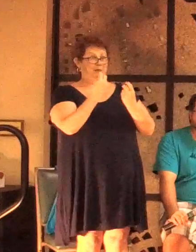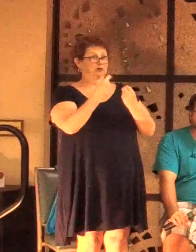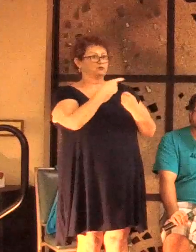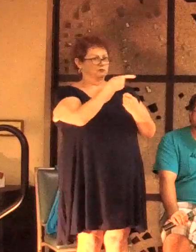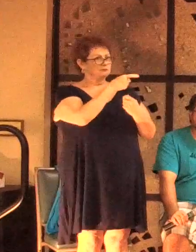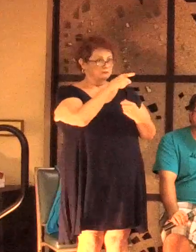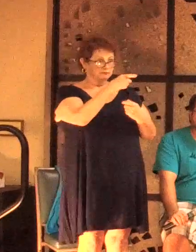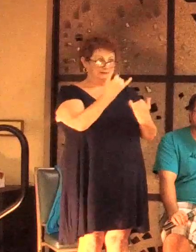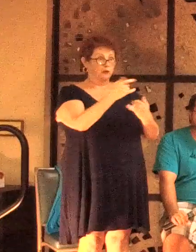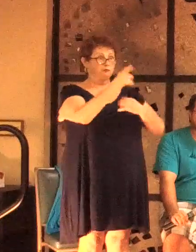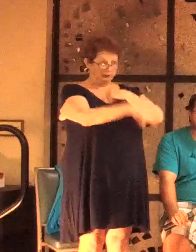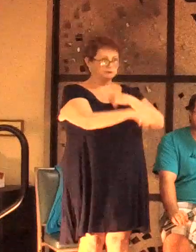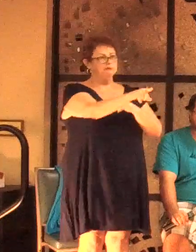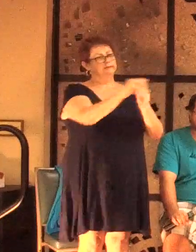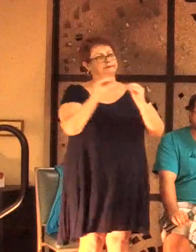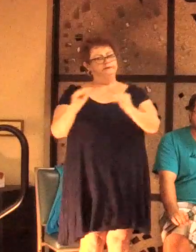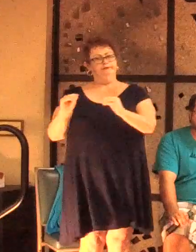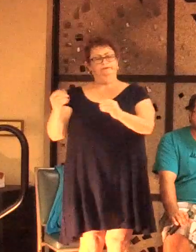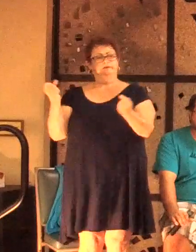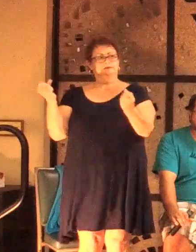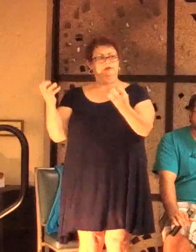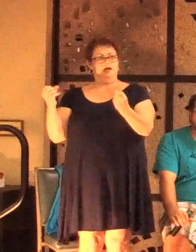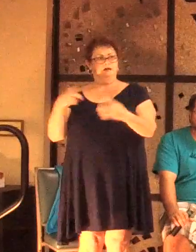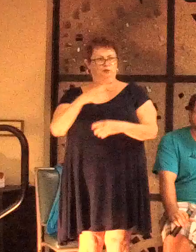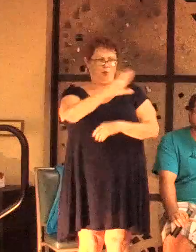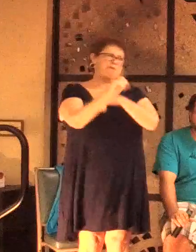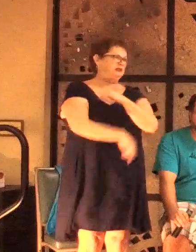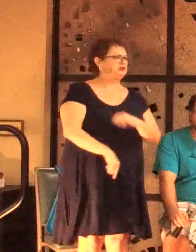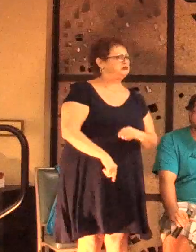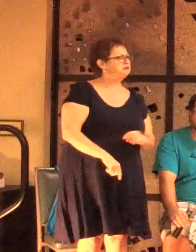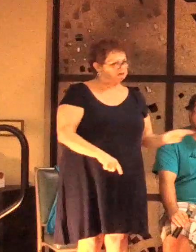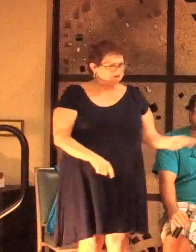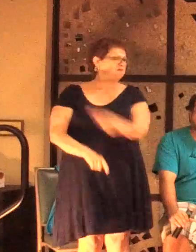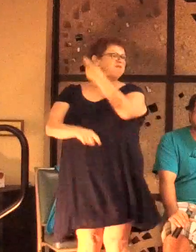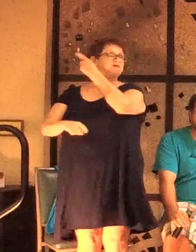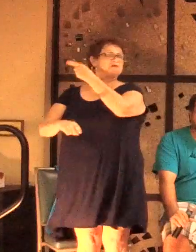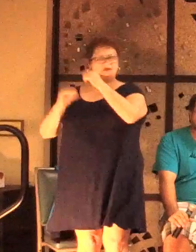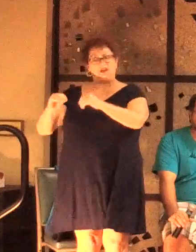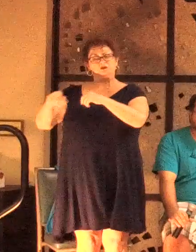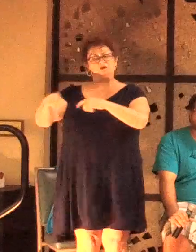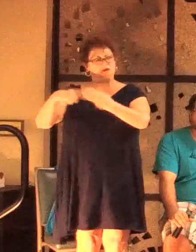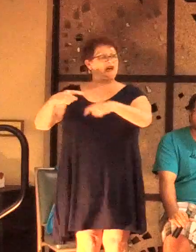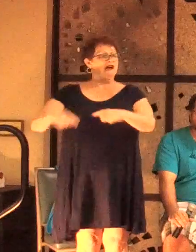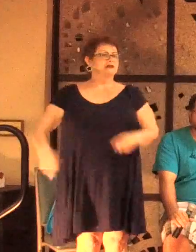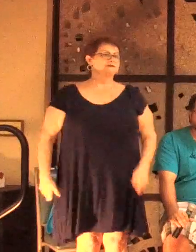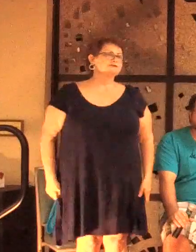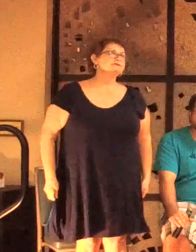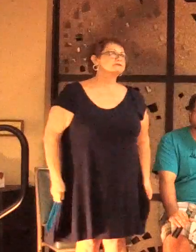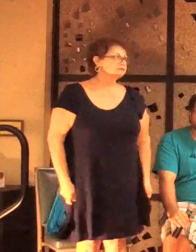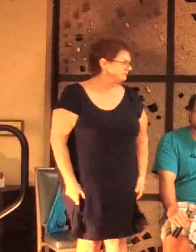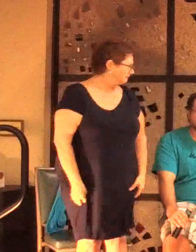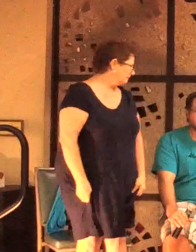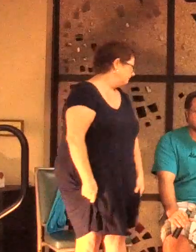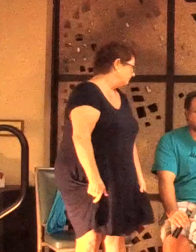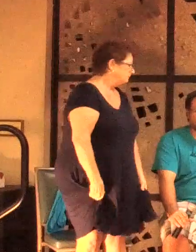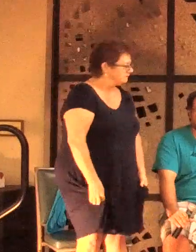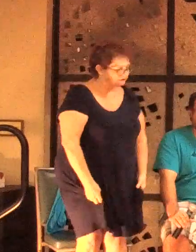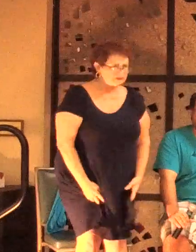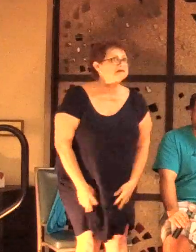too. And I think, okay, now you're going to get punished. Your punishment is you're going to have to teach her sign language.